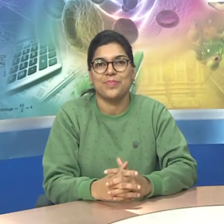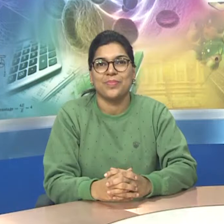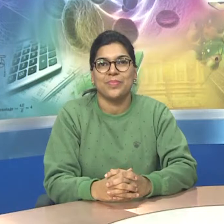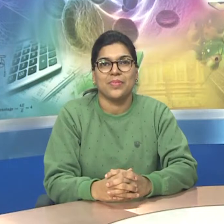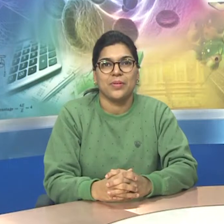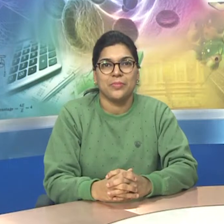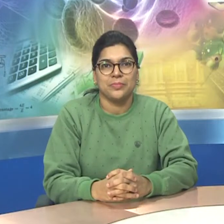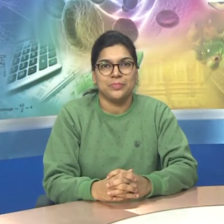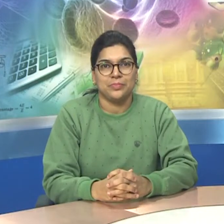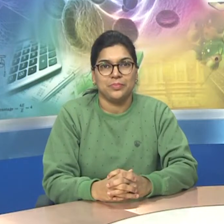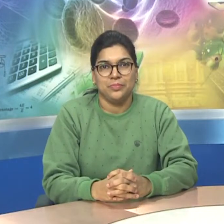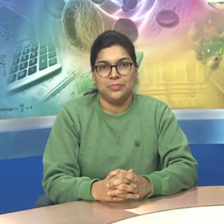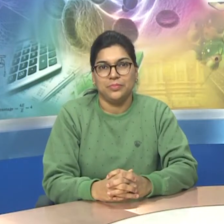Let us see the meaning.